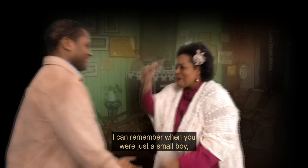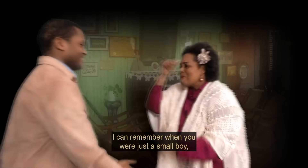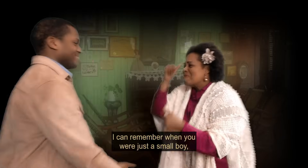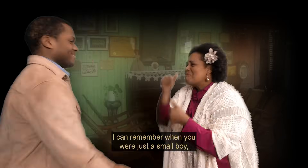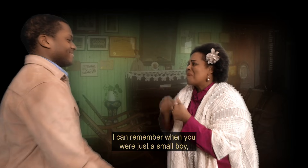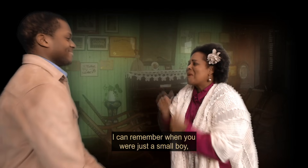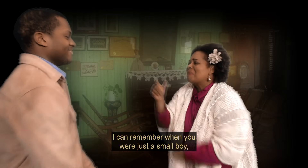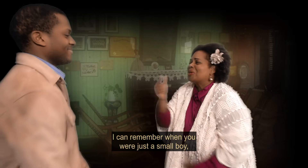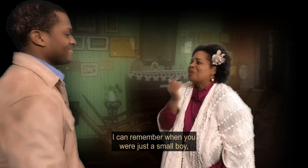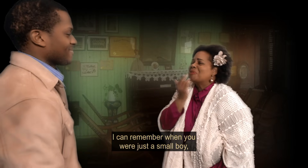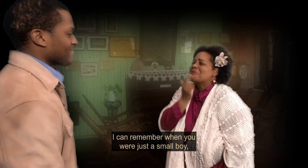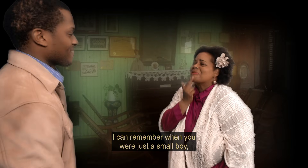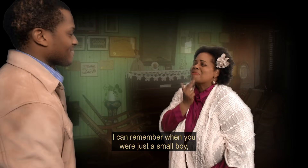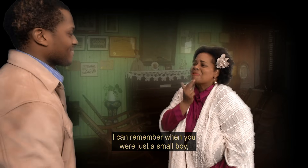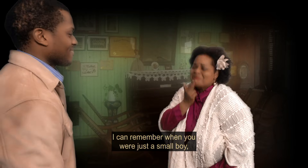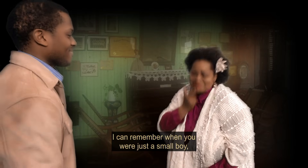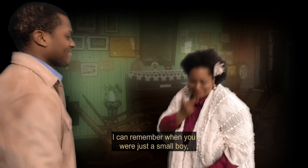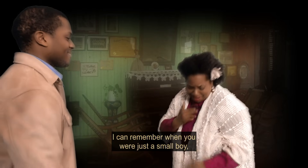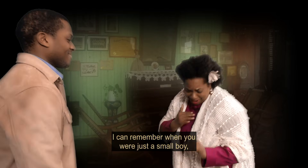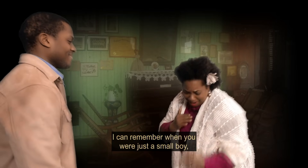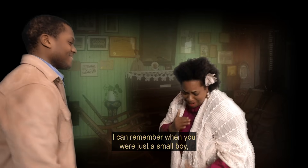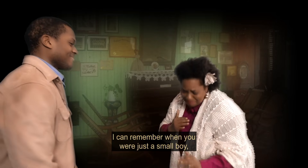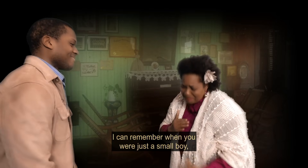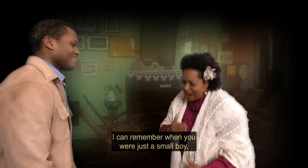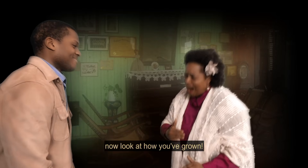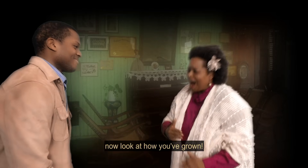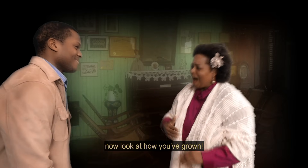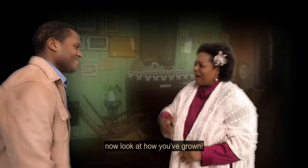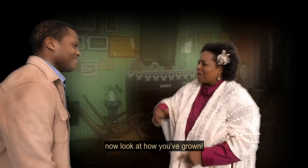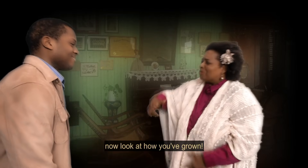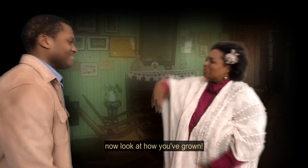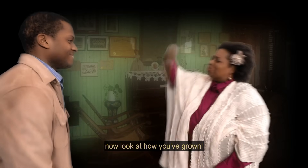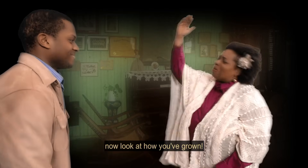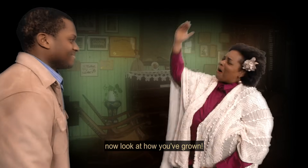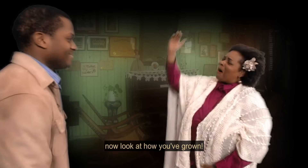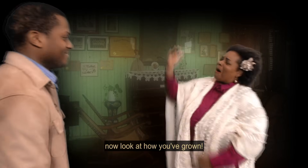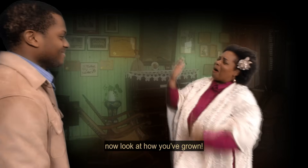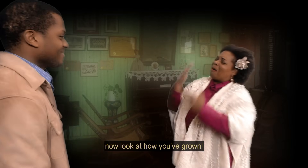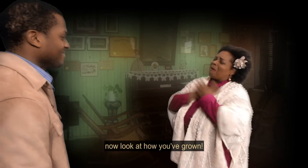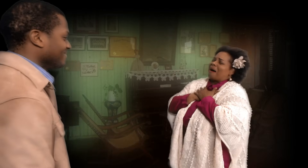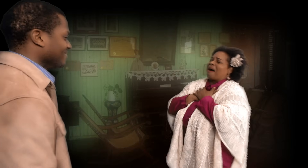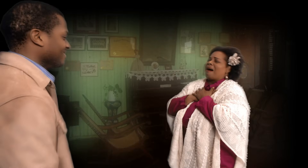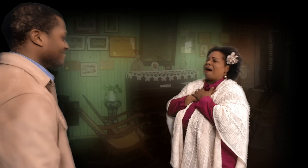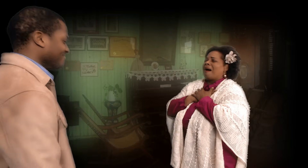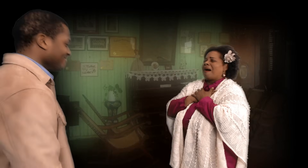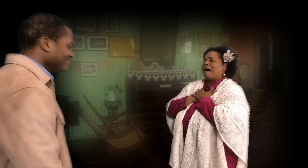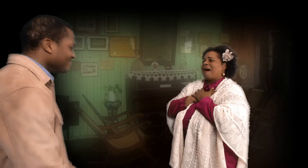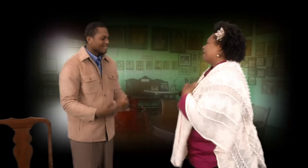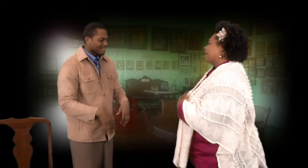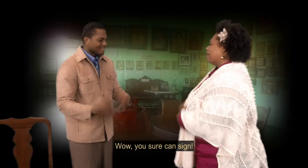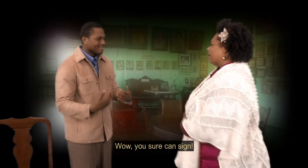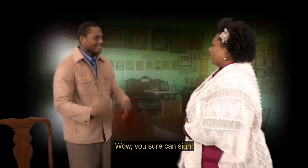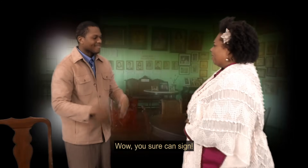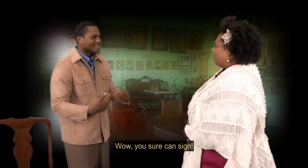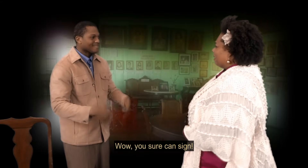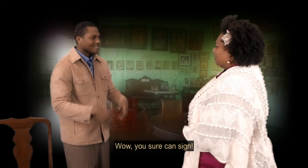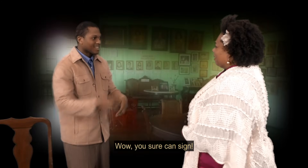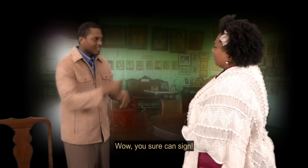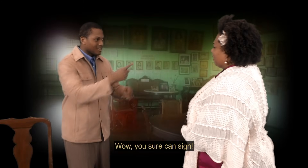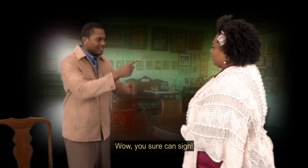I can remember when you were just a small boy. Now look at how you've grown. Wow,